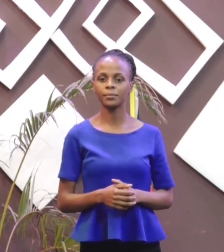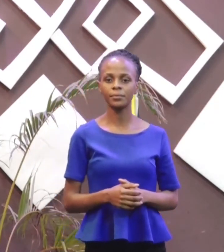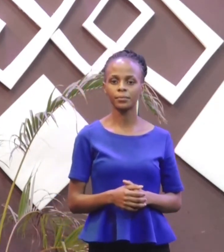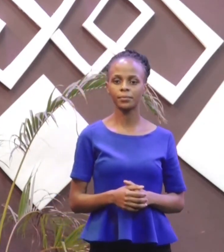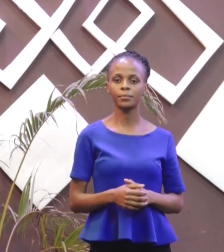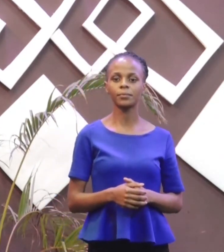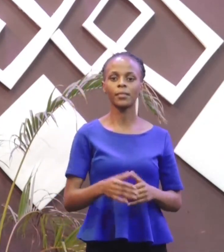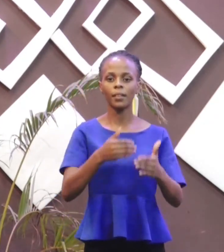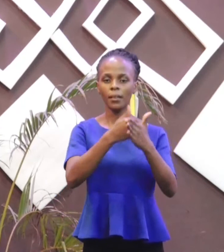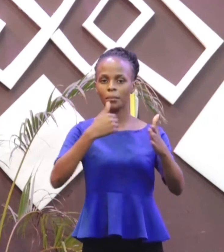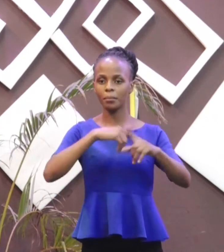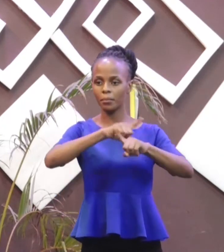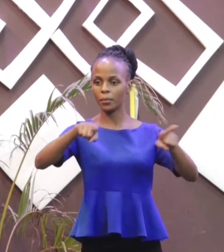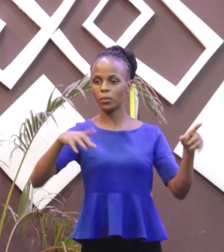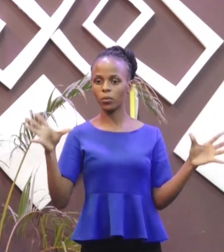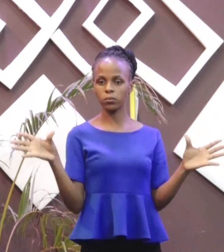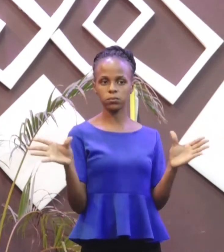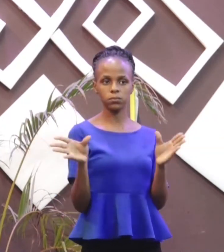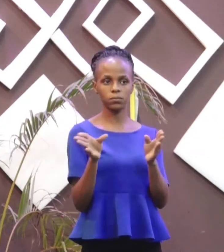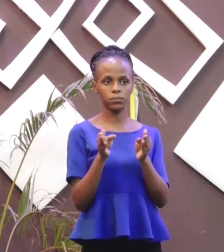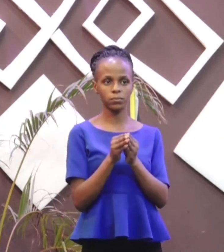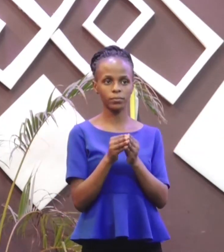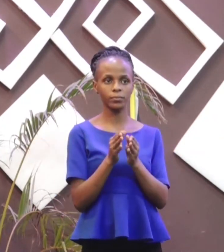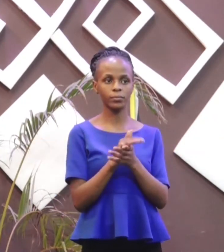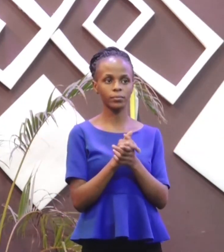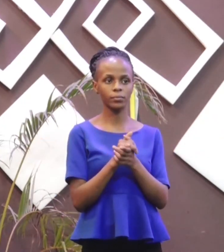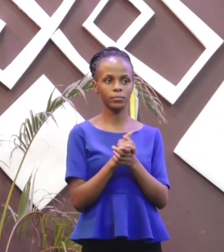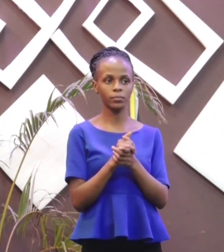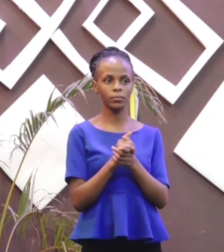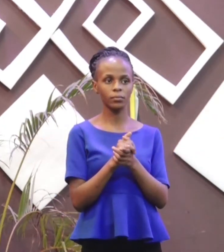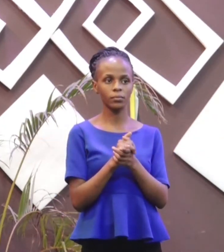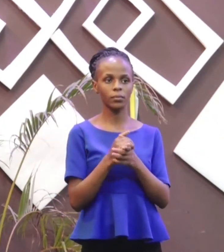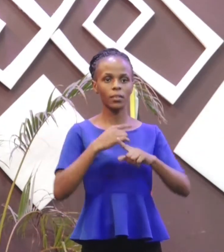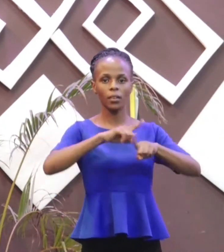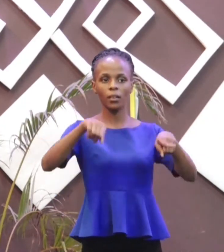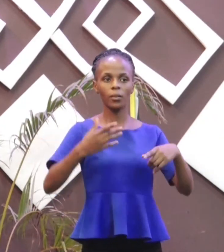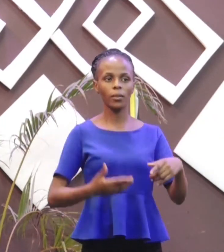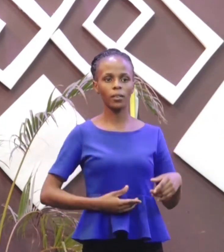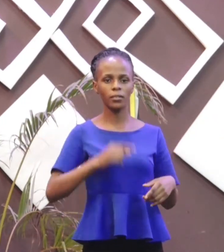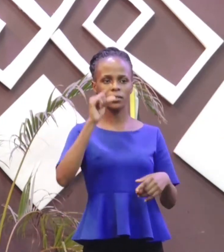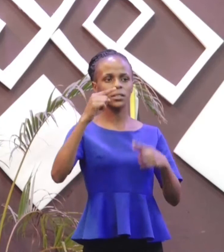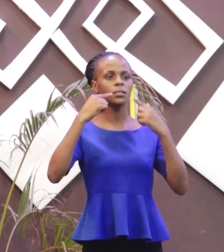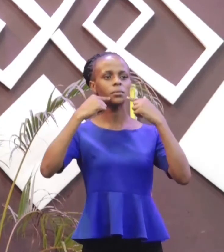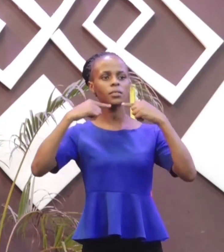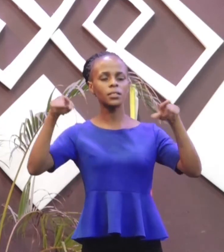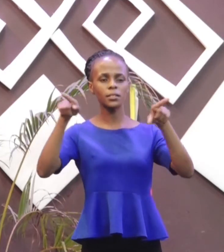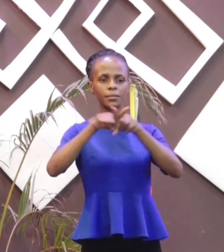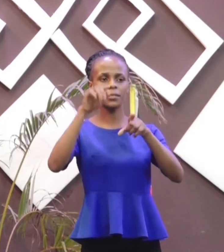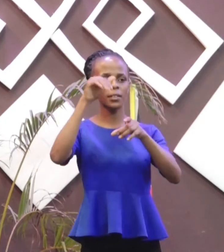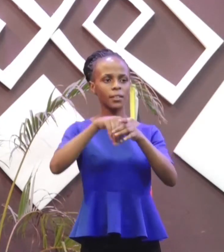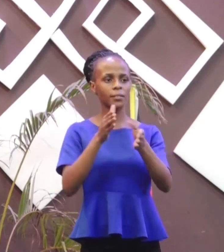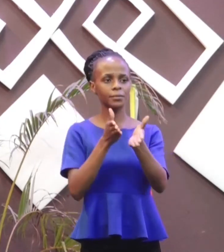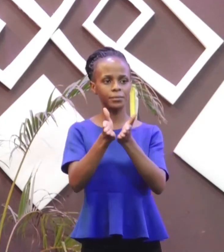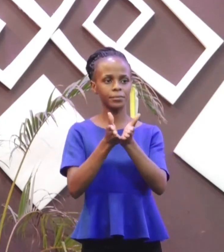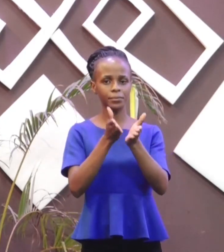Hadi tunaba kuwunzika. Before we close. Tuyina ebirango bitono ne mu saavisi eno. We have a